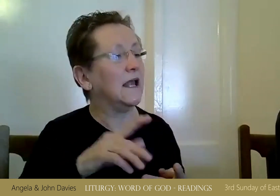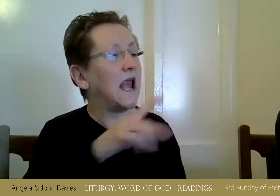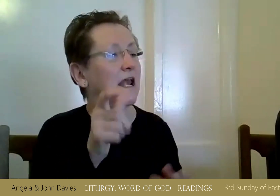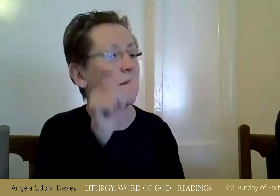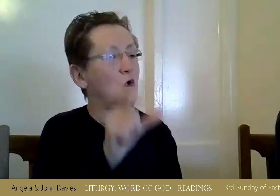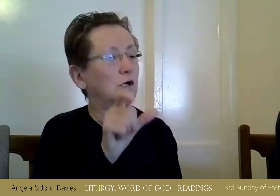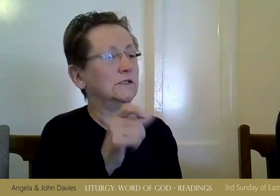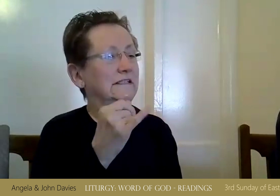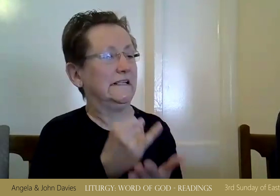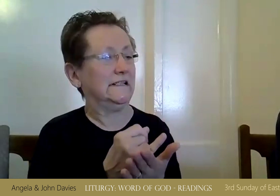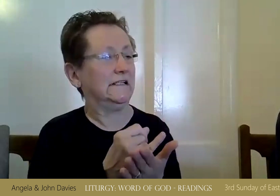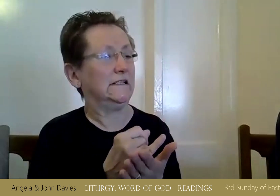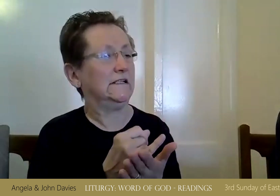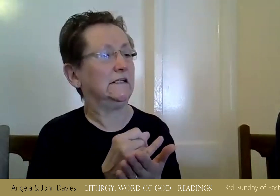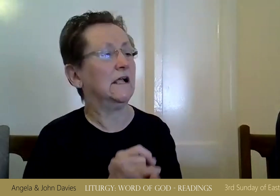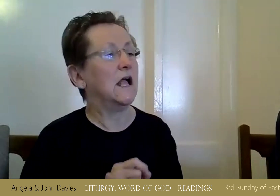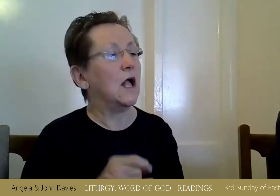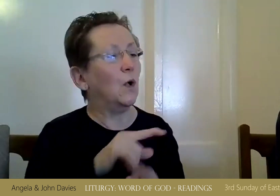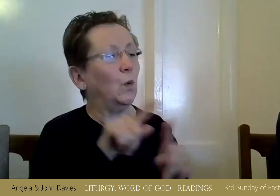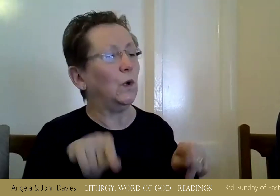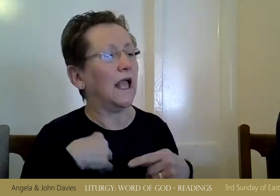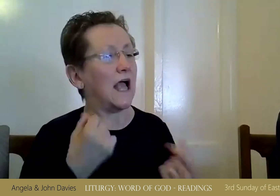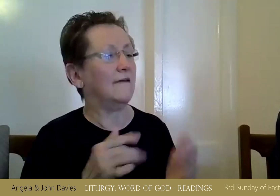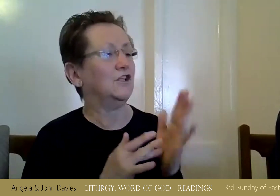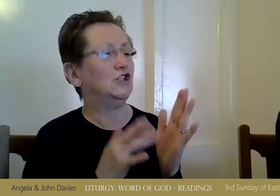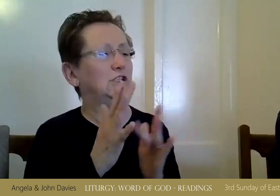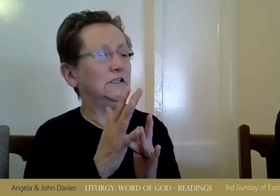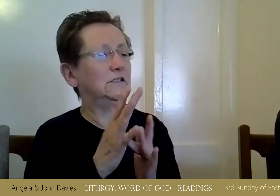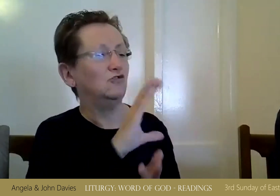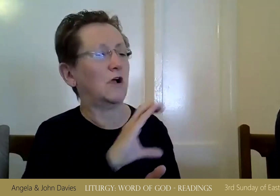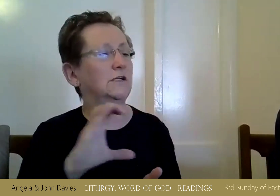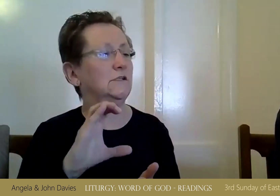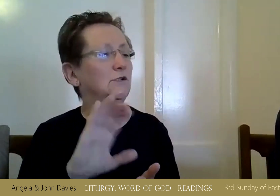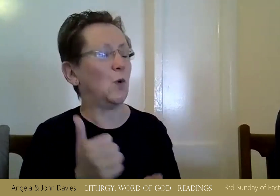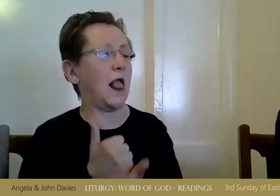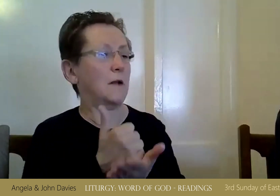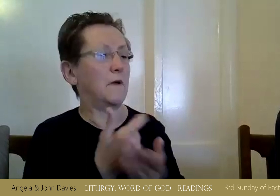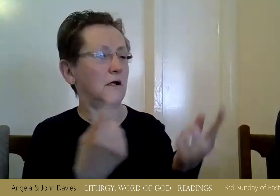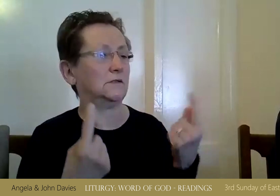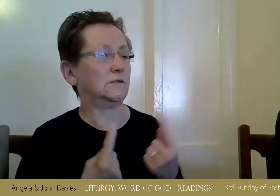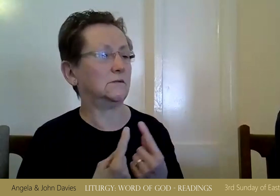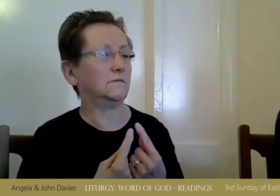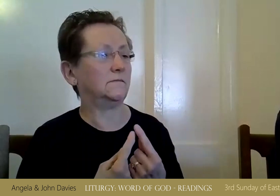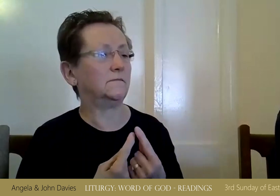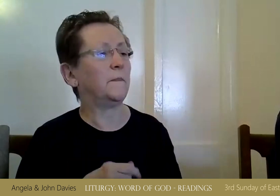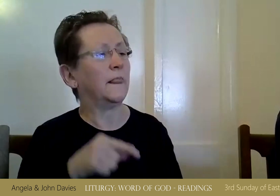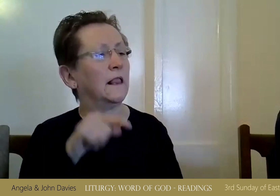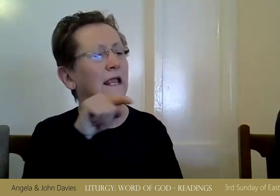any person sins, we have Jesus Christ to help us. He